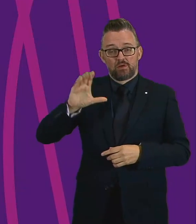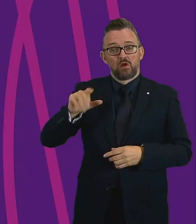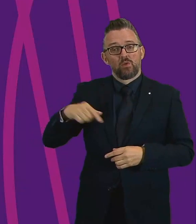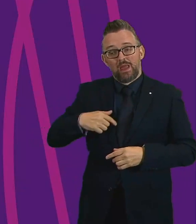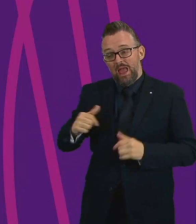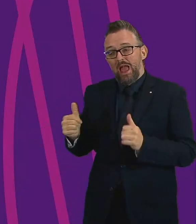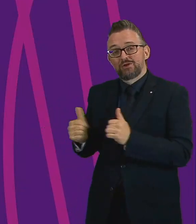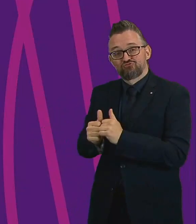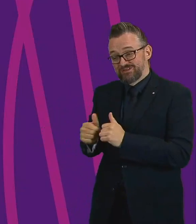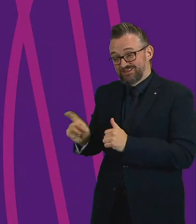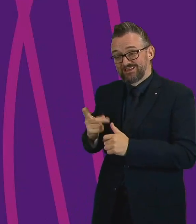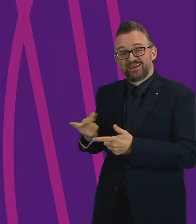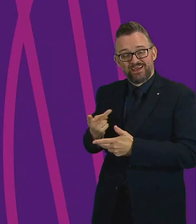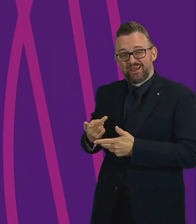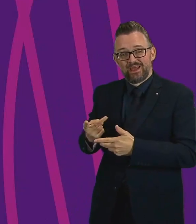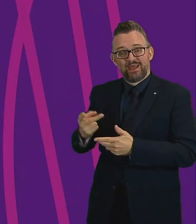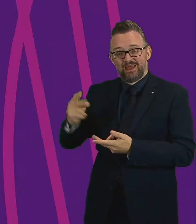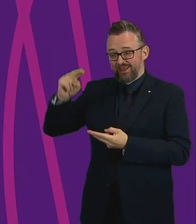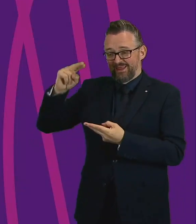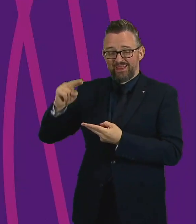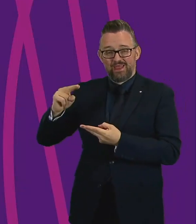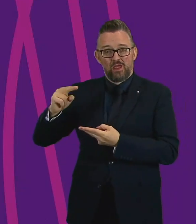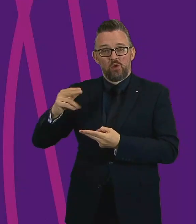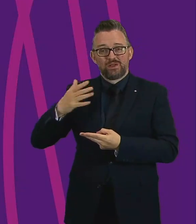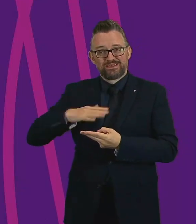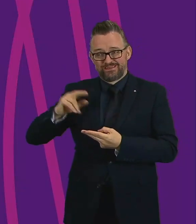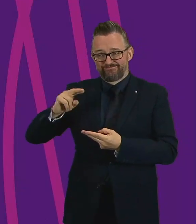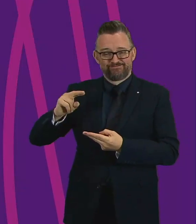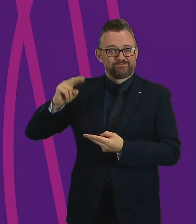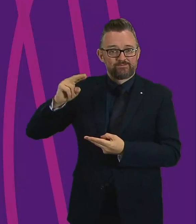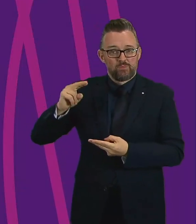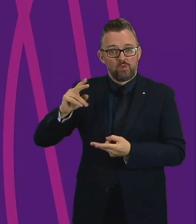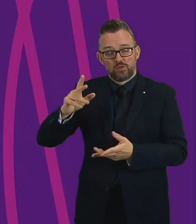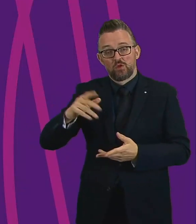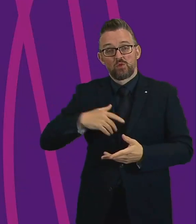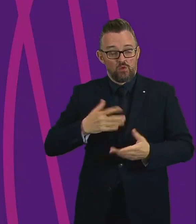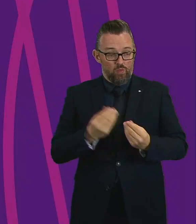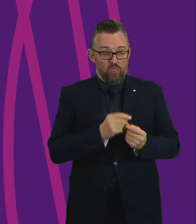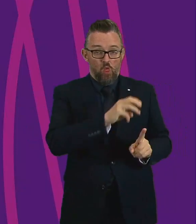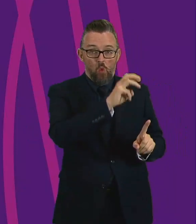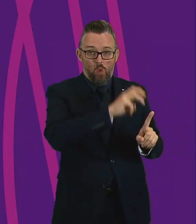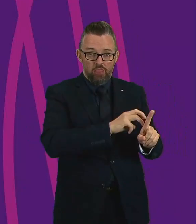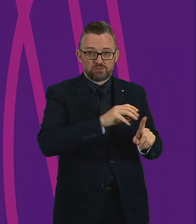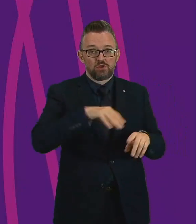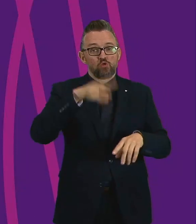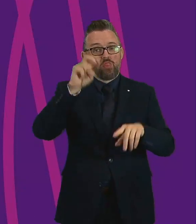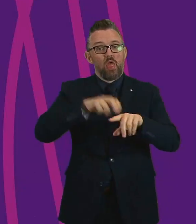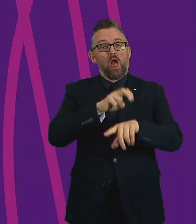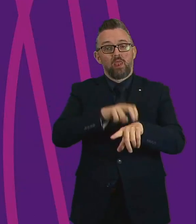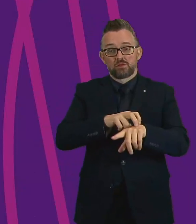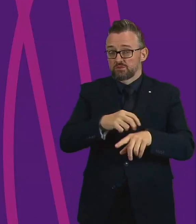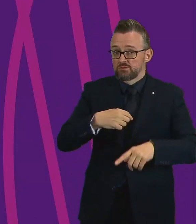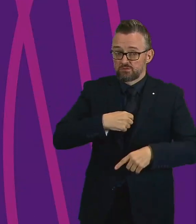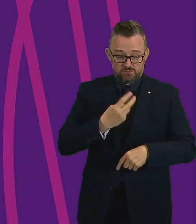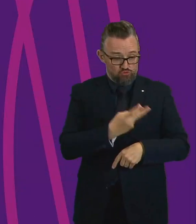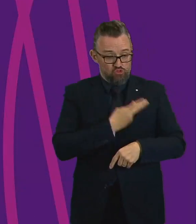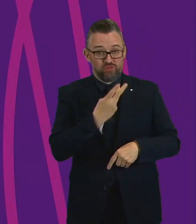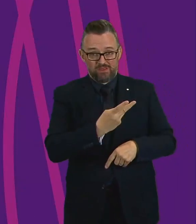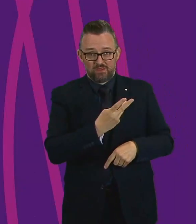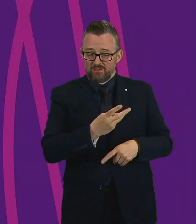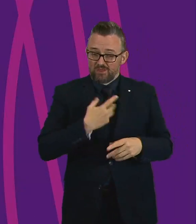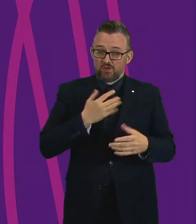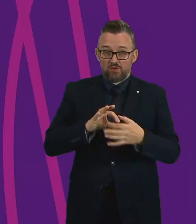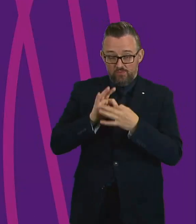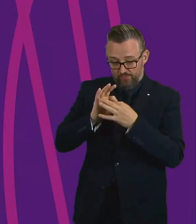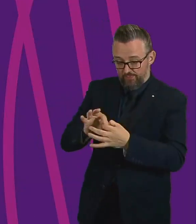is too limited for us to address that gap. So together with Wales and Northern Ireland, I am continuing to engage with